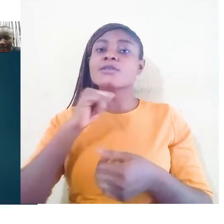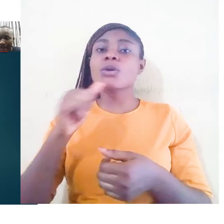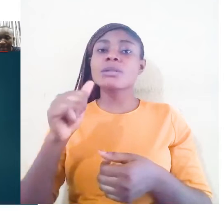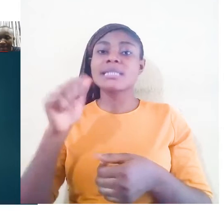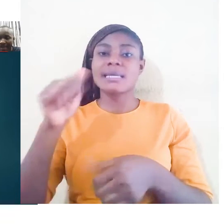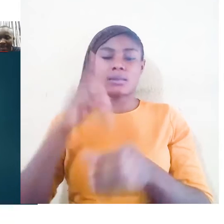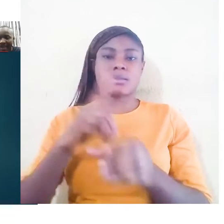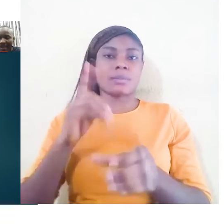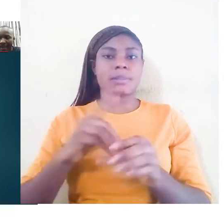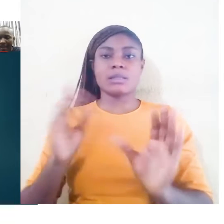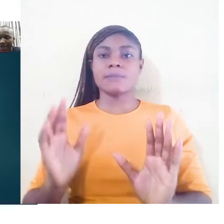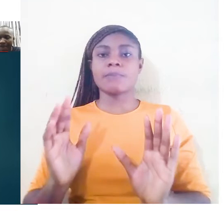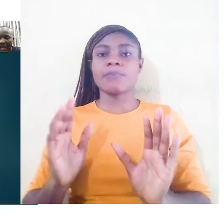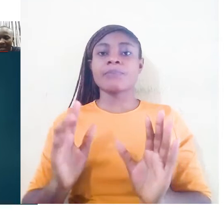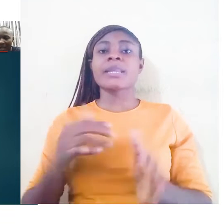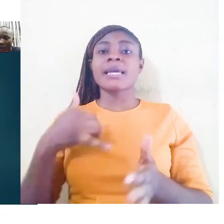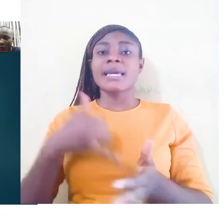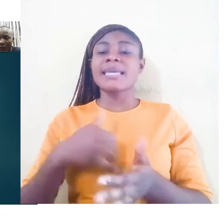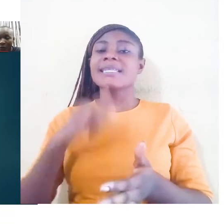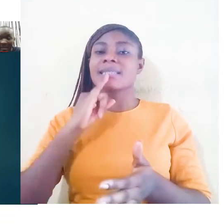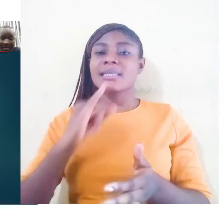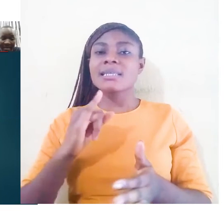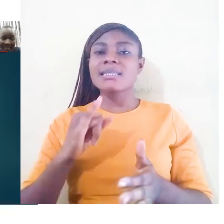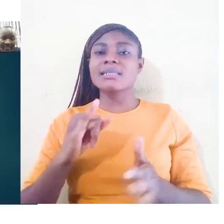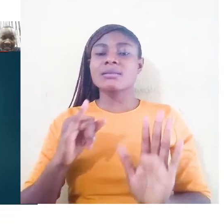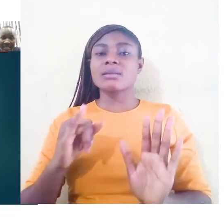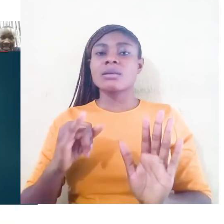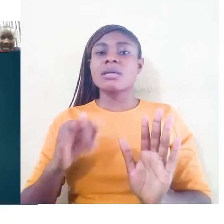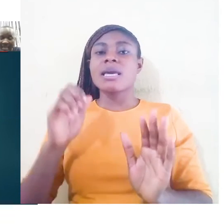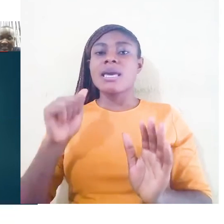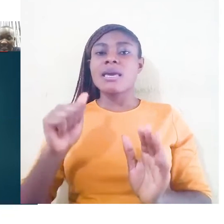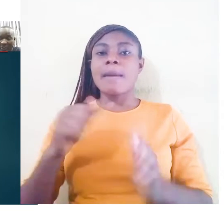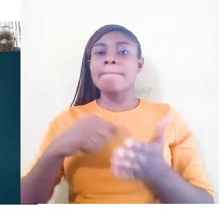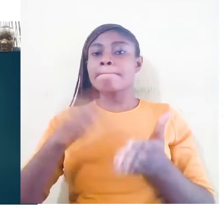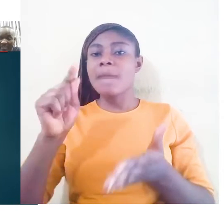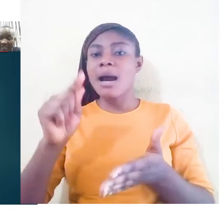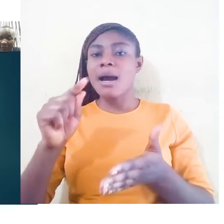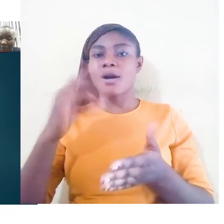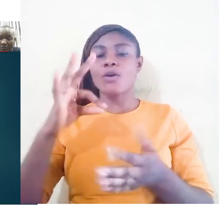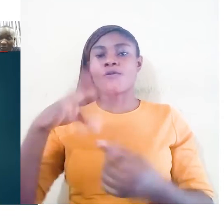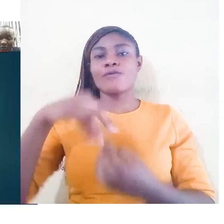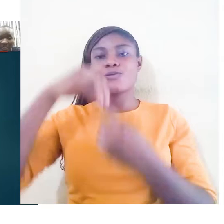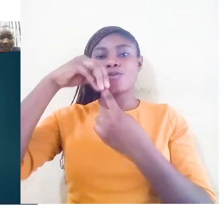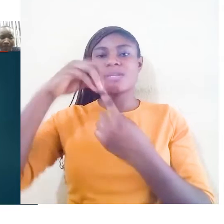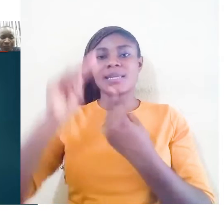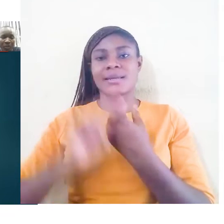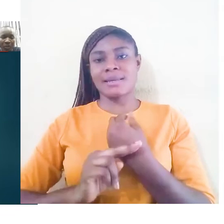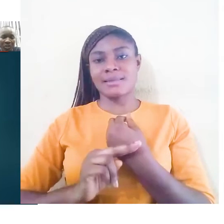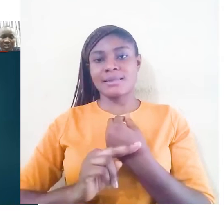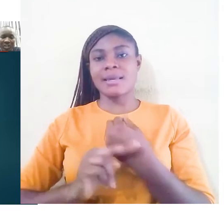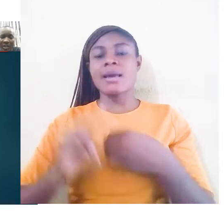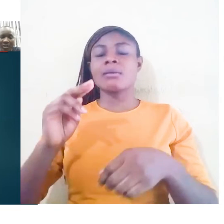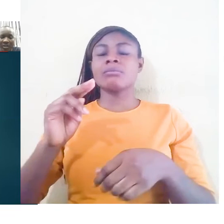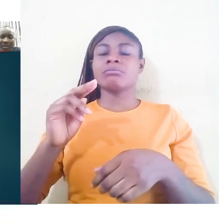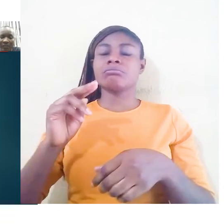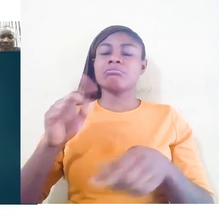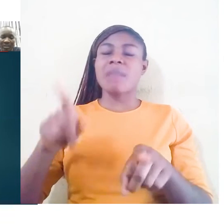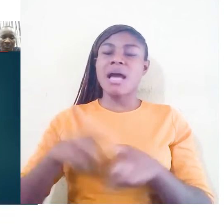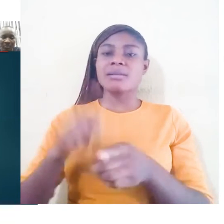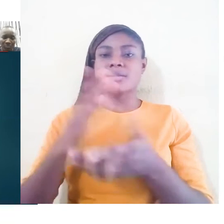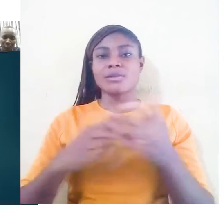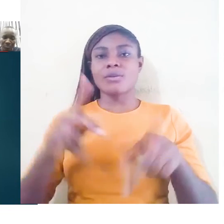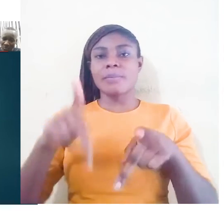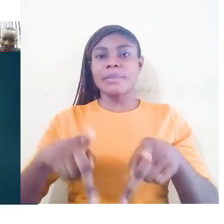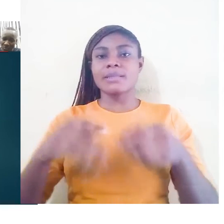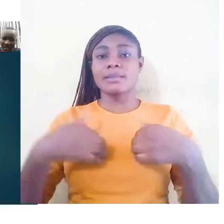actually a mark of uniqueness, as some persons have come to see. So this is because